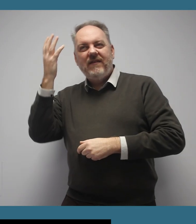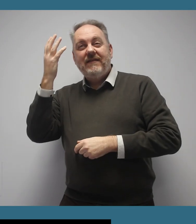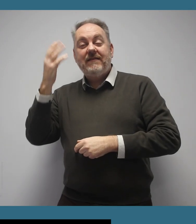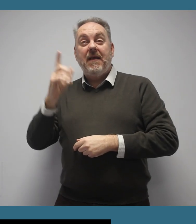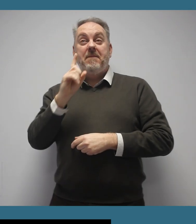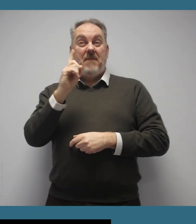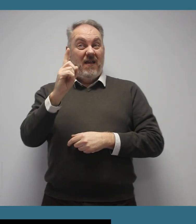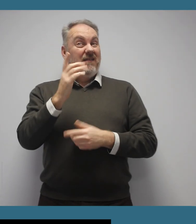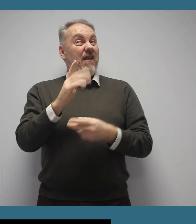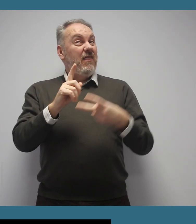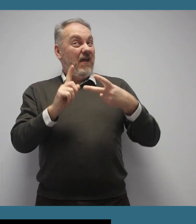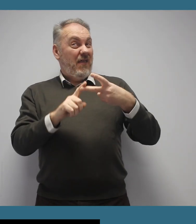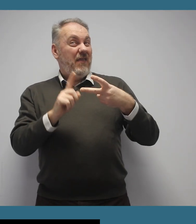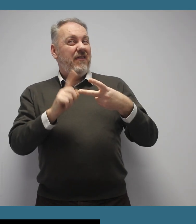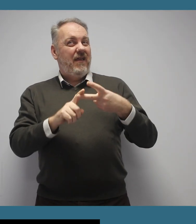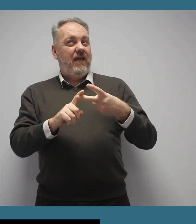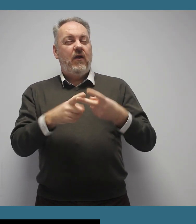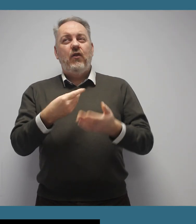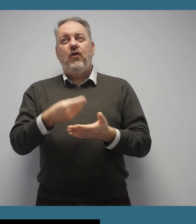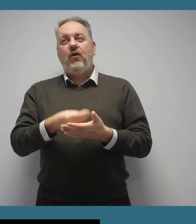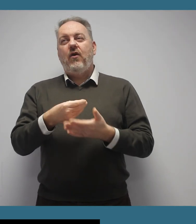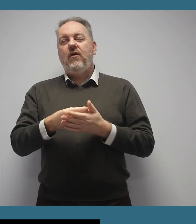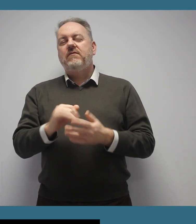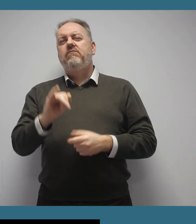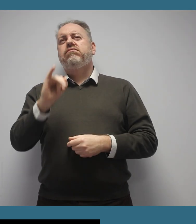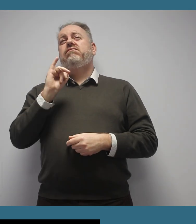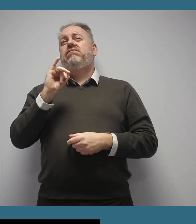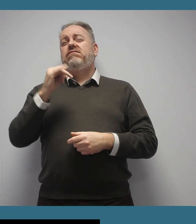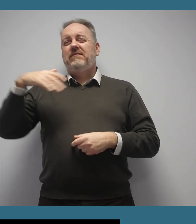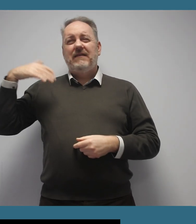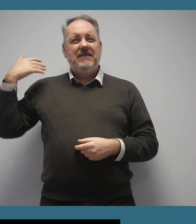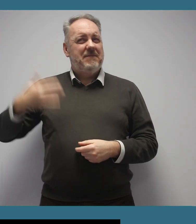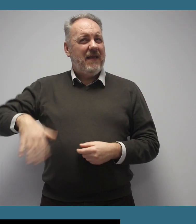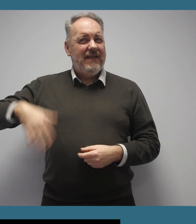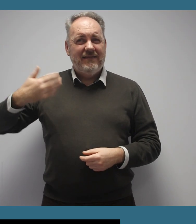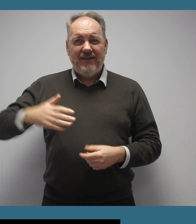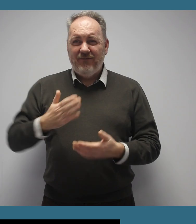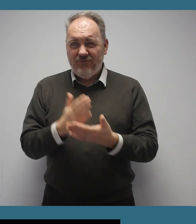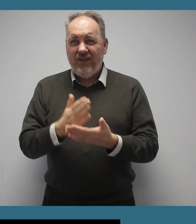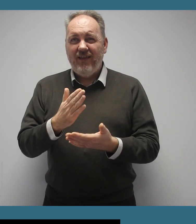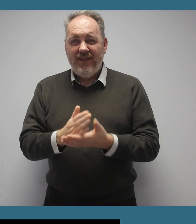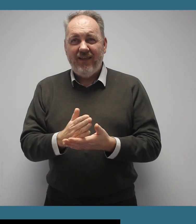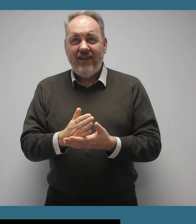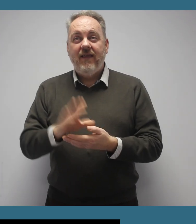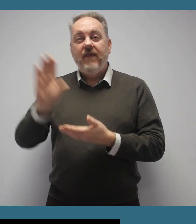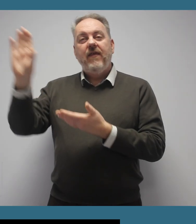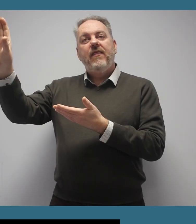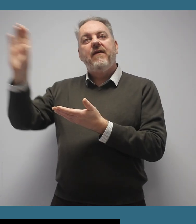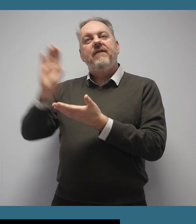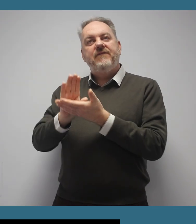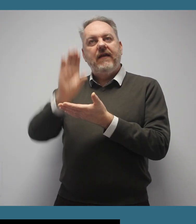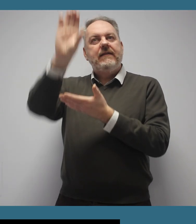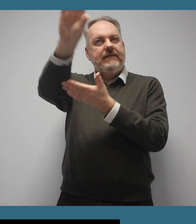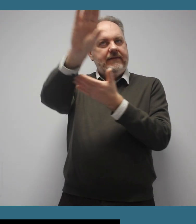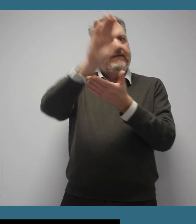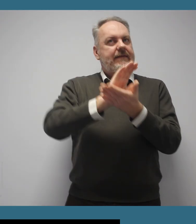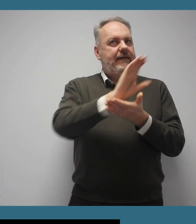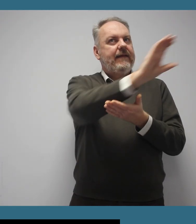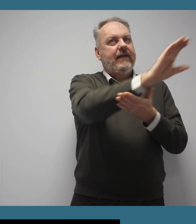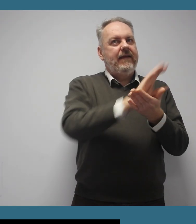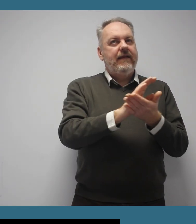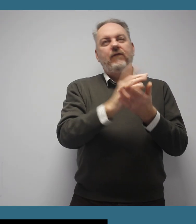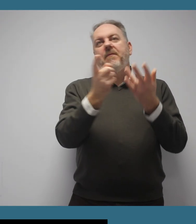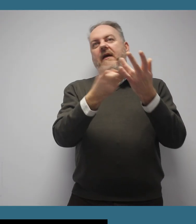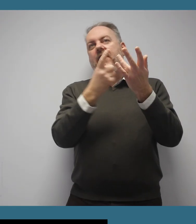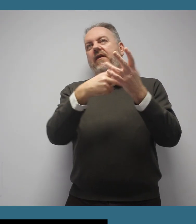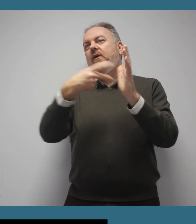going to lie, very expensive. So the funding obviously was coming from external funding, but and we